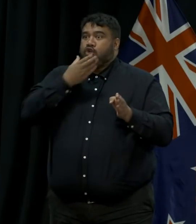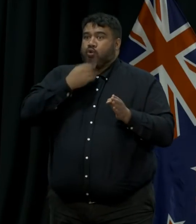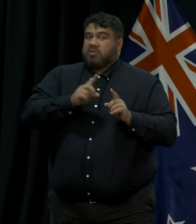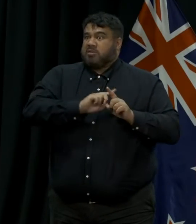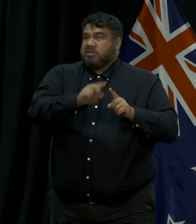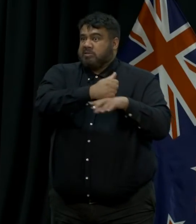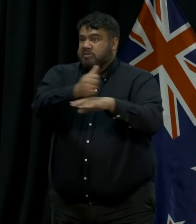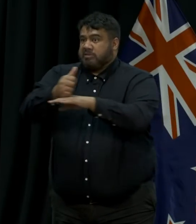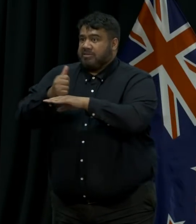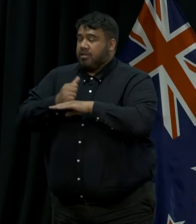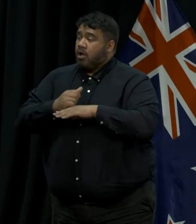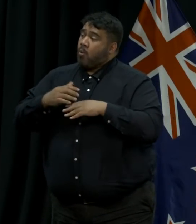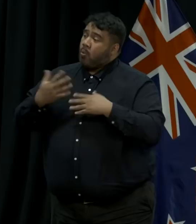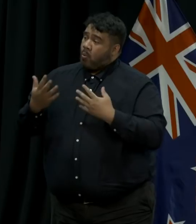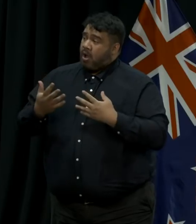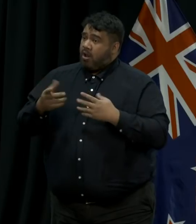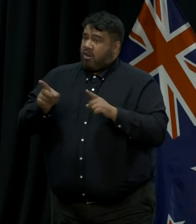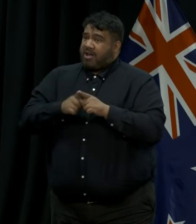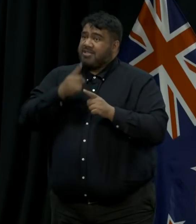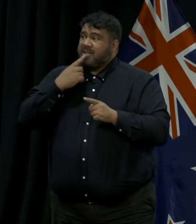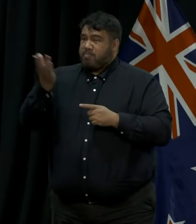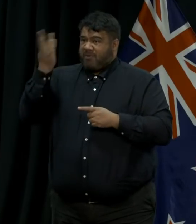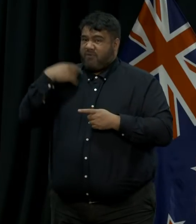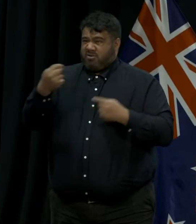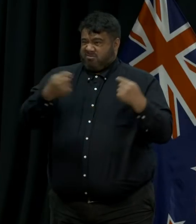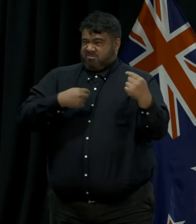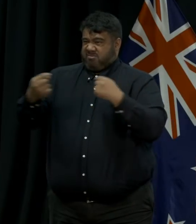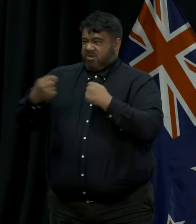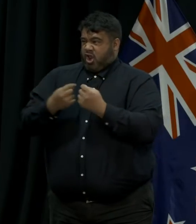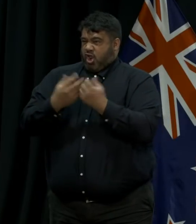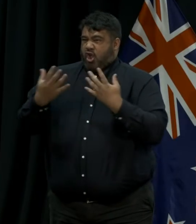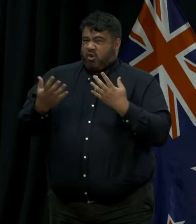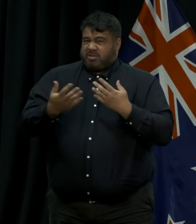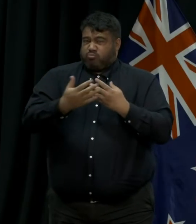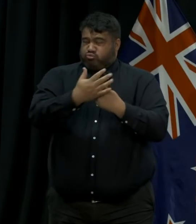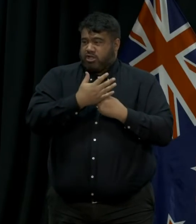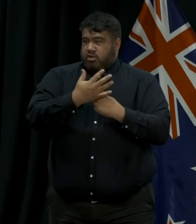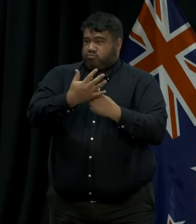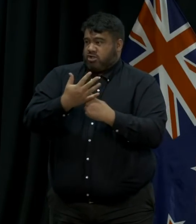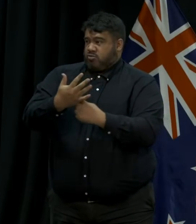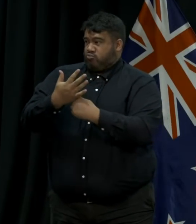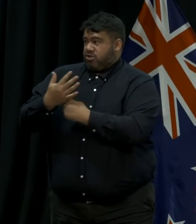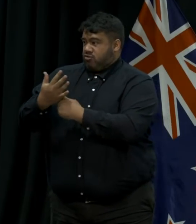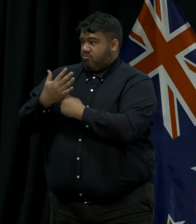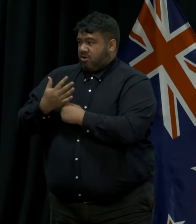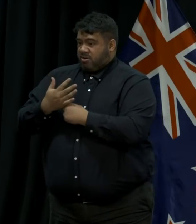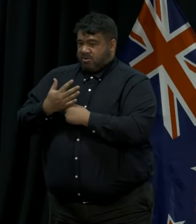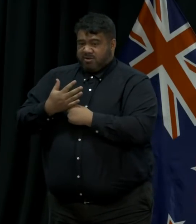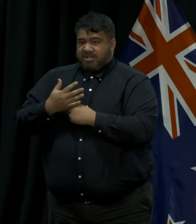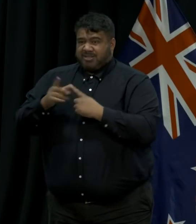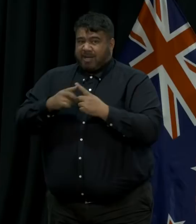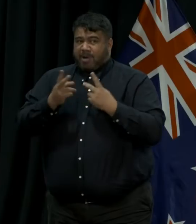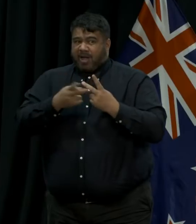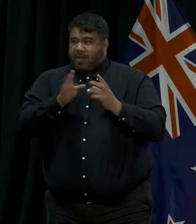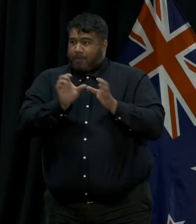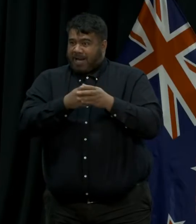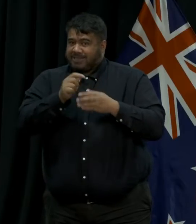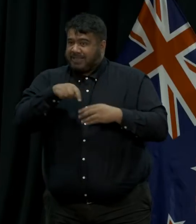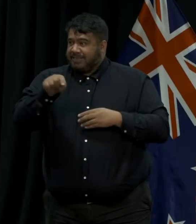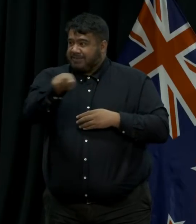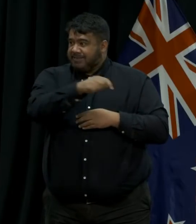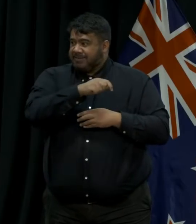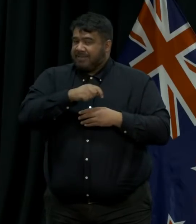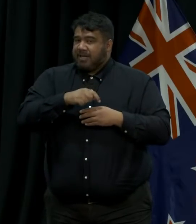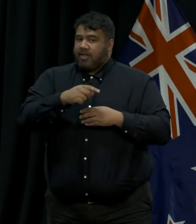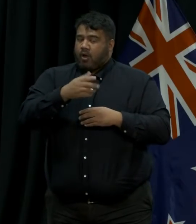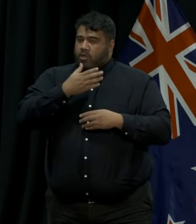from a wide range of quarters, not least some of my colleagues on the other side of the House, to widely expand our